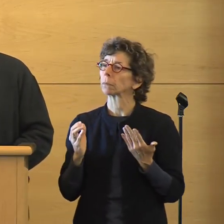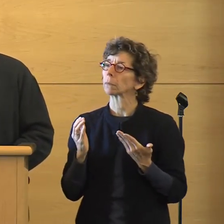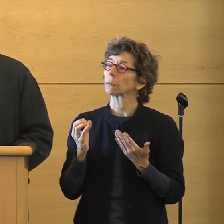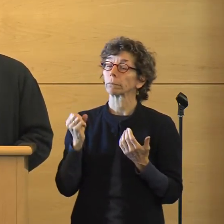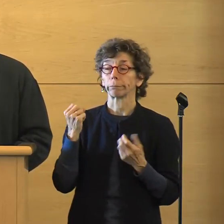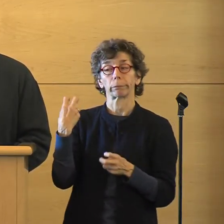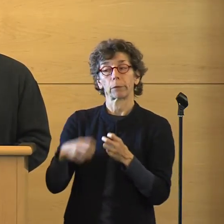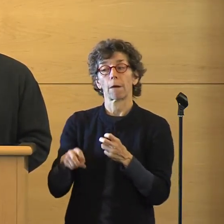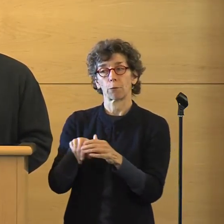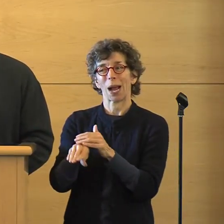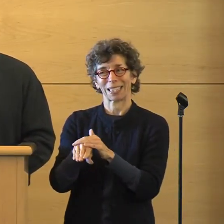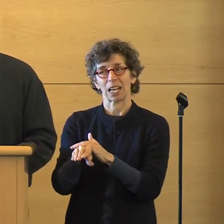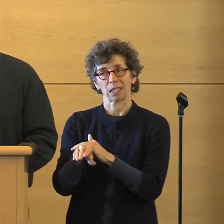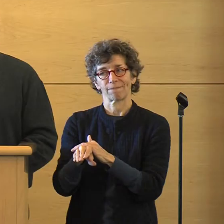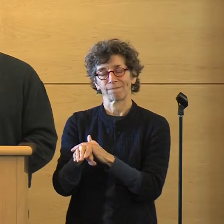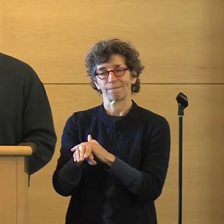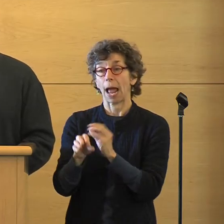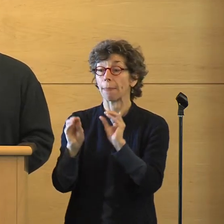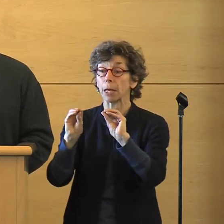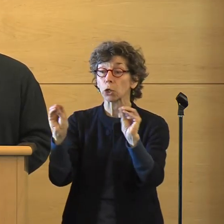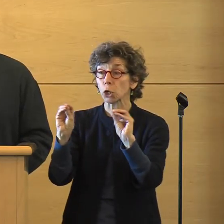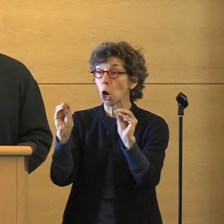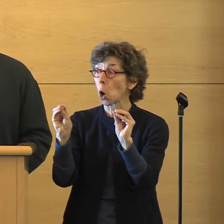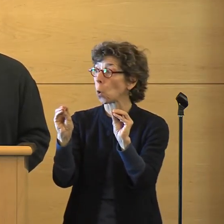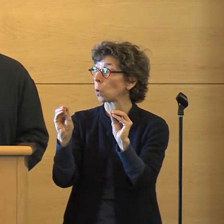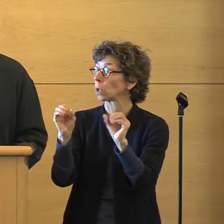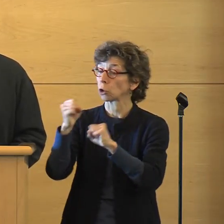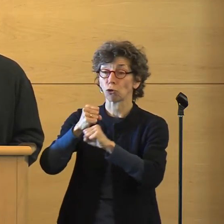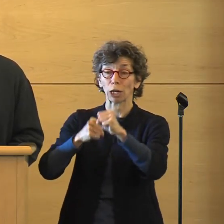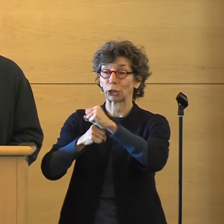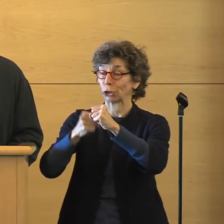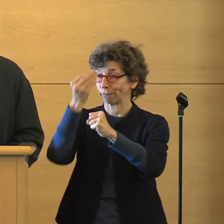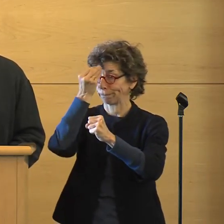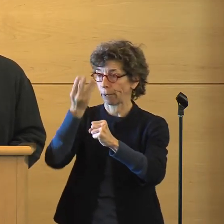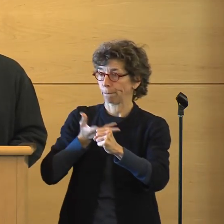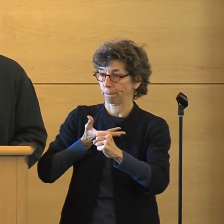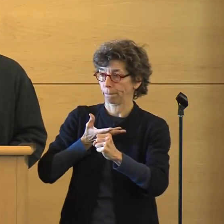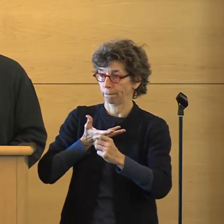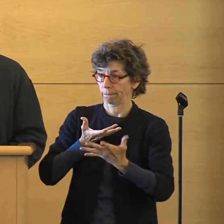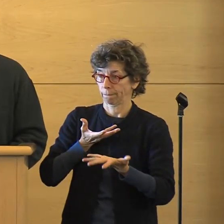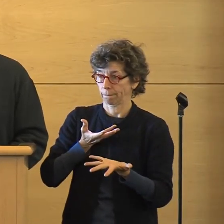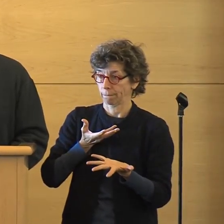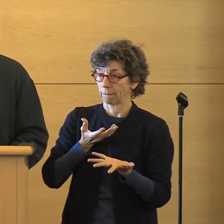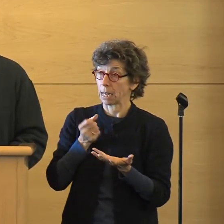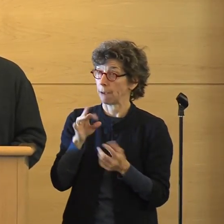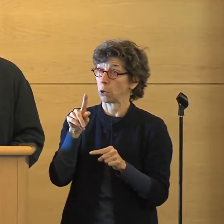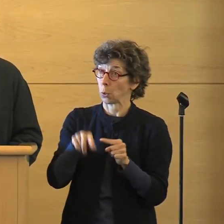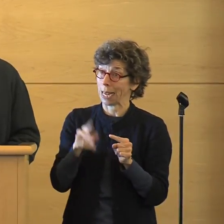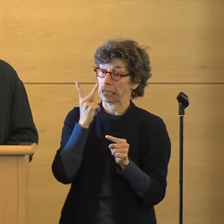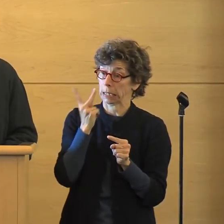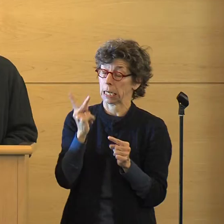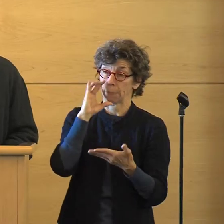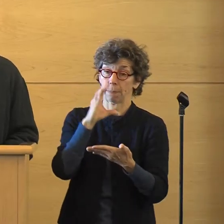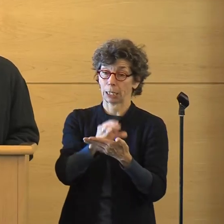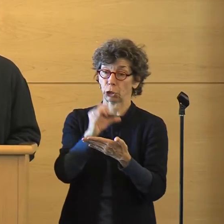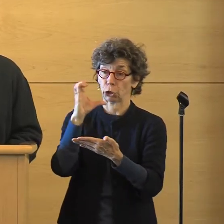now. Moving parts with maybe a few controls that allow you to advance or go back.